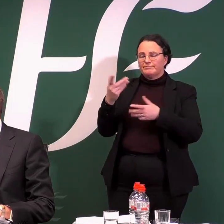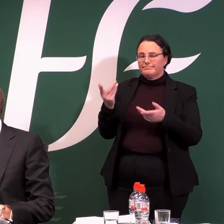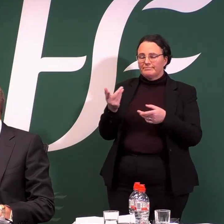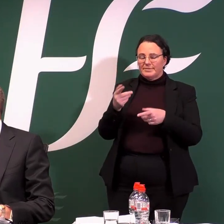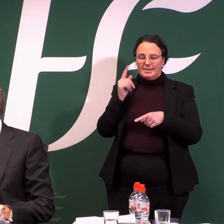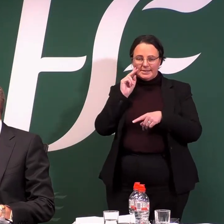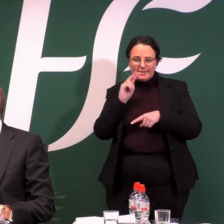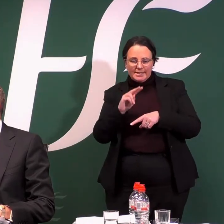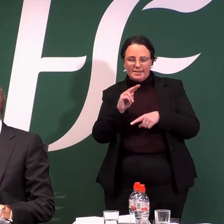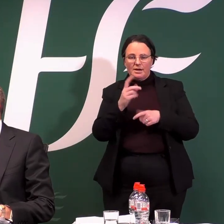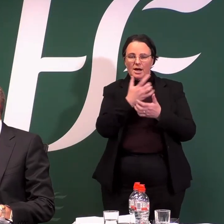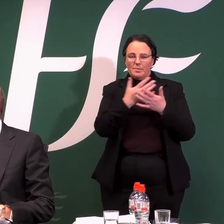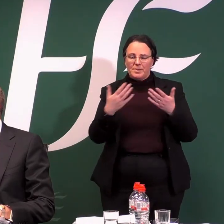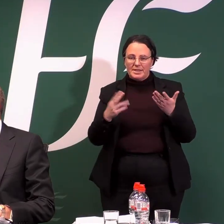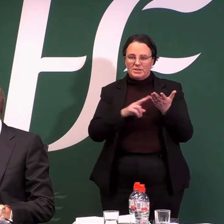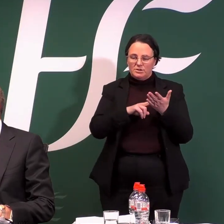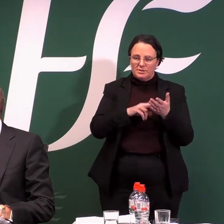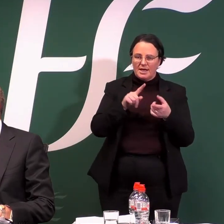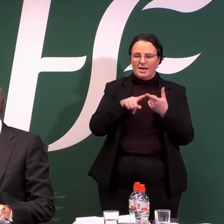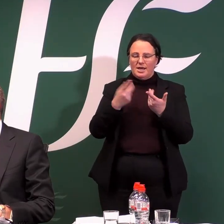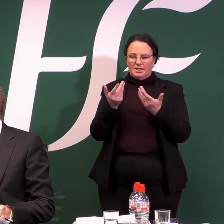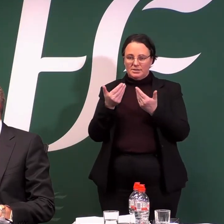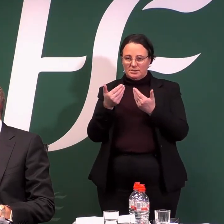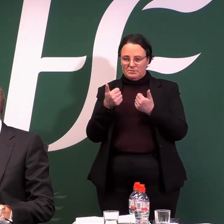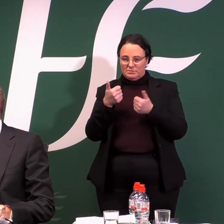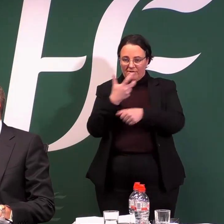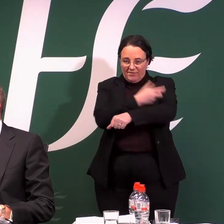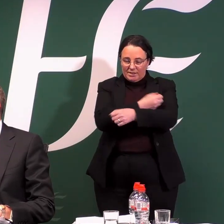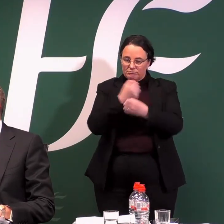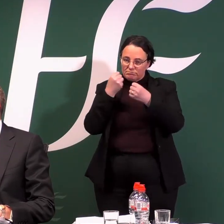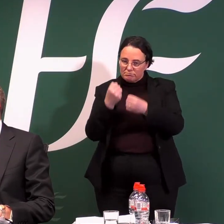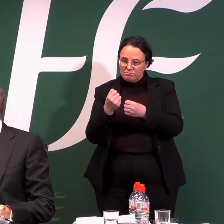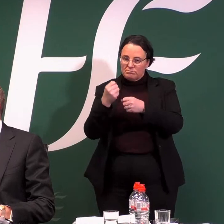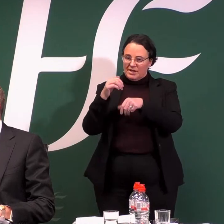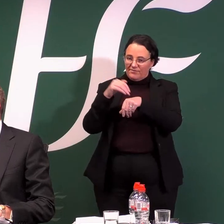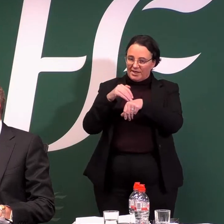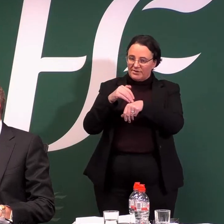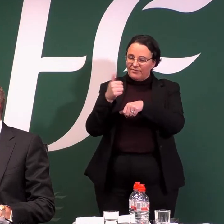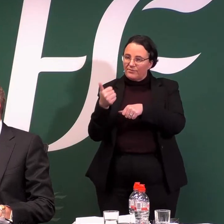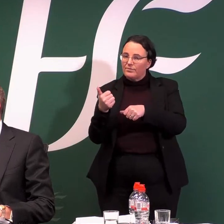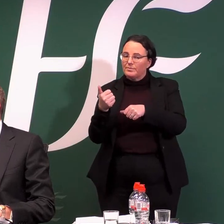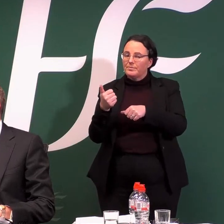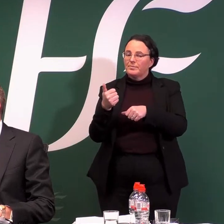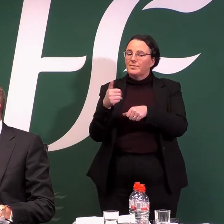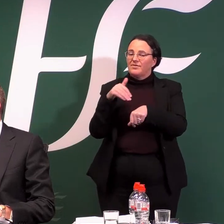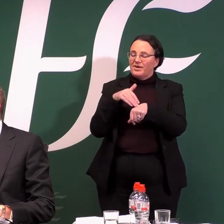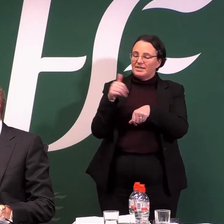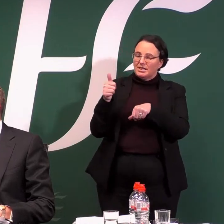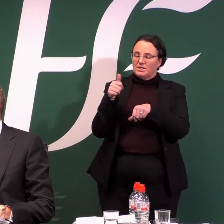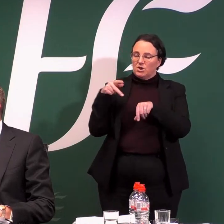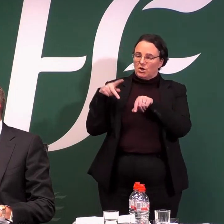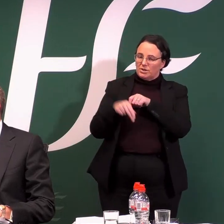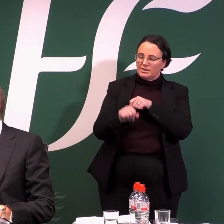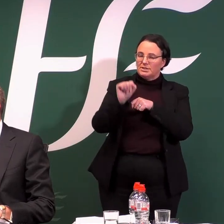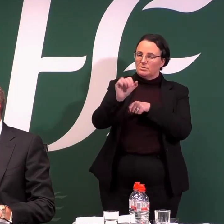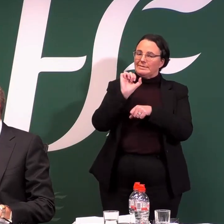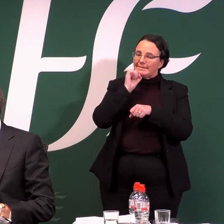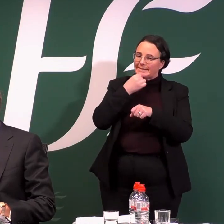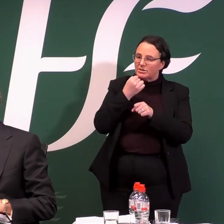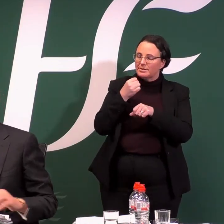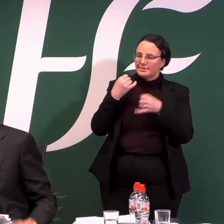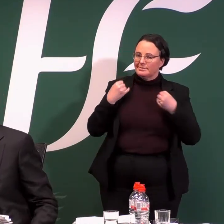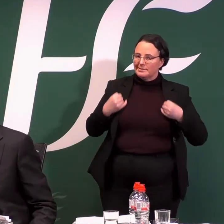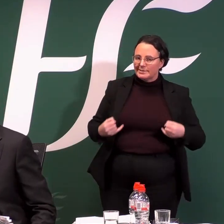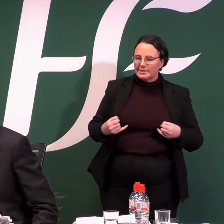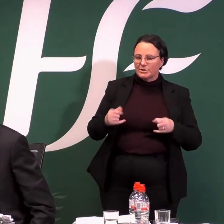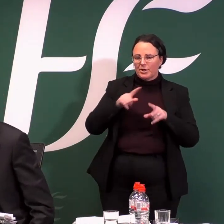uptake versus the effectiveness of the vaccine, versus particularly its effectiveness in reducing serious illness, hospitalizations, ICUs,